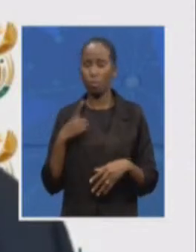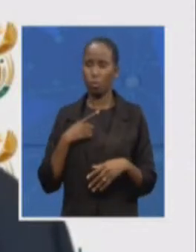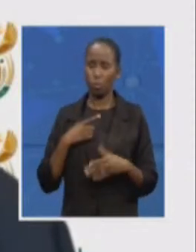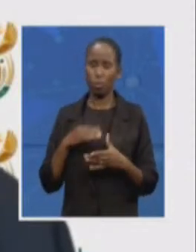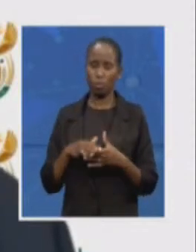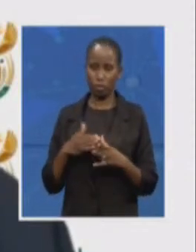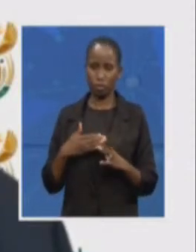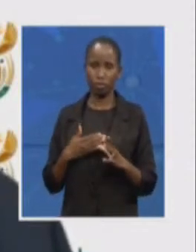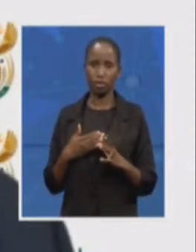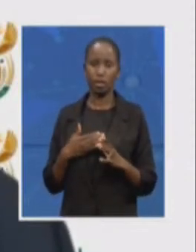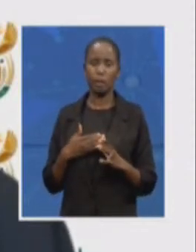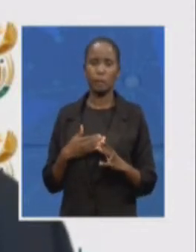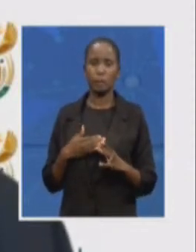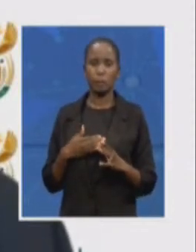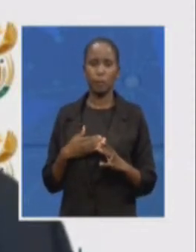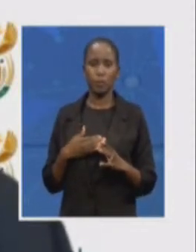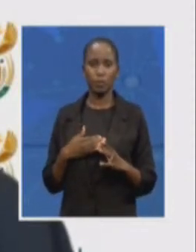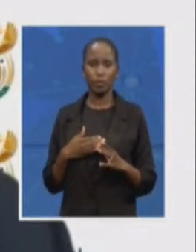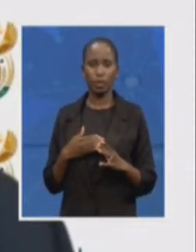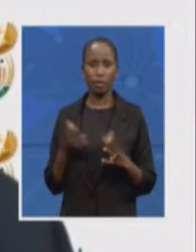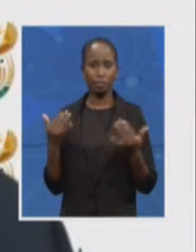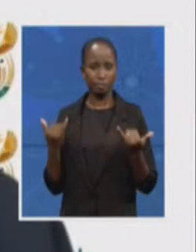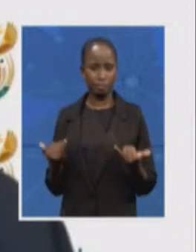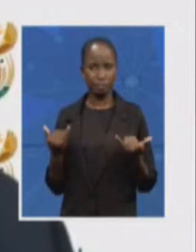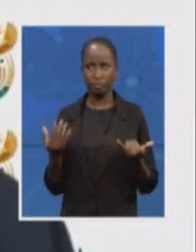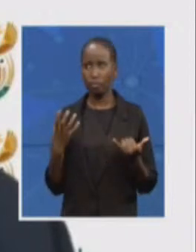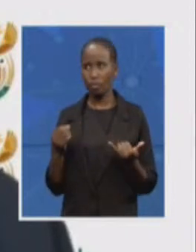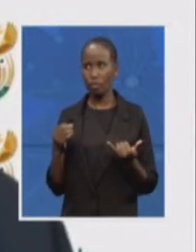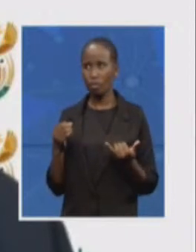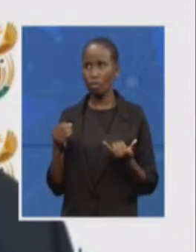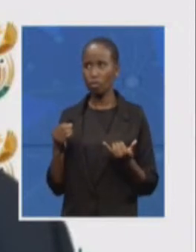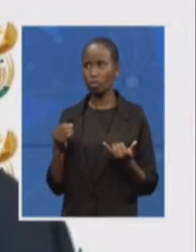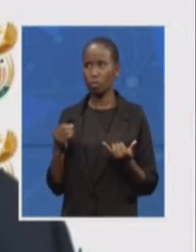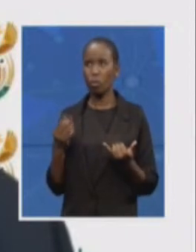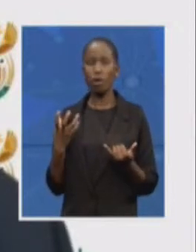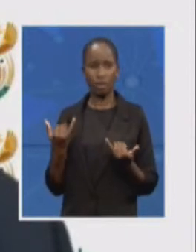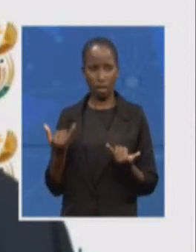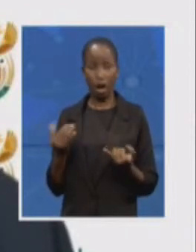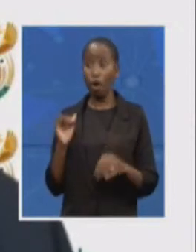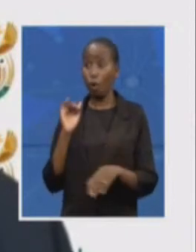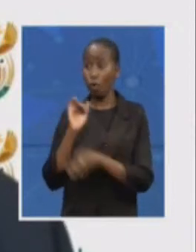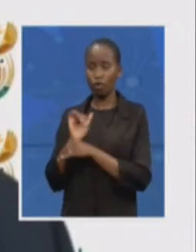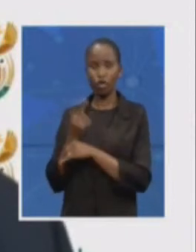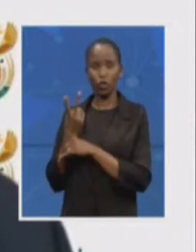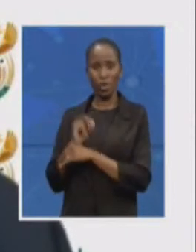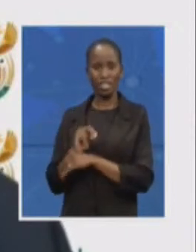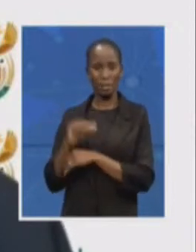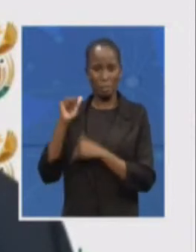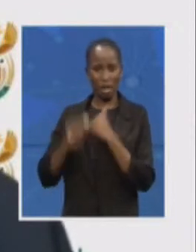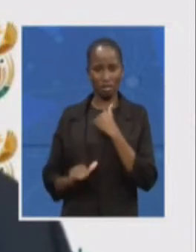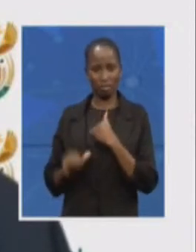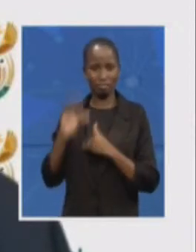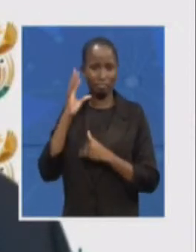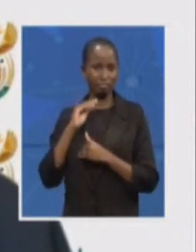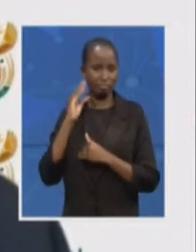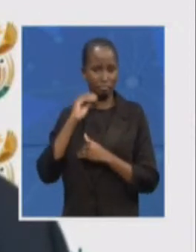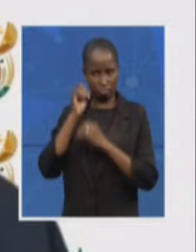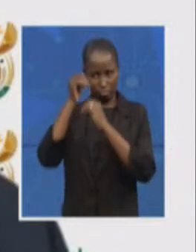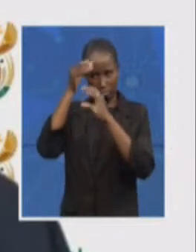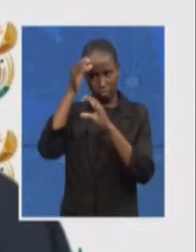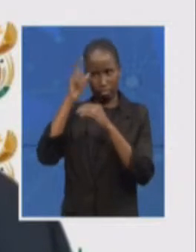than 20 months experience in terms of the COVID-19, the various variants, the various